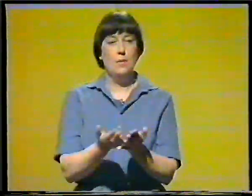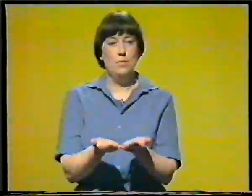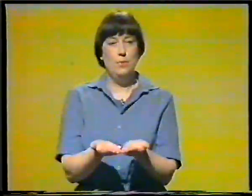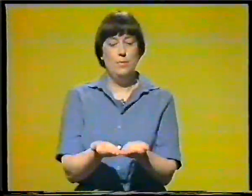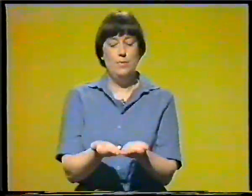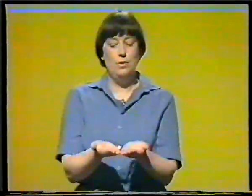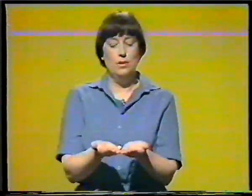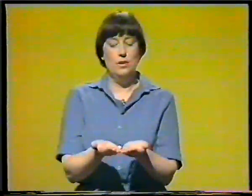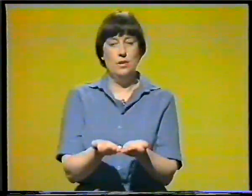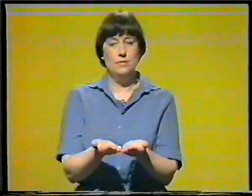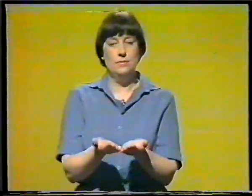Book.